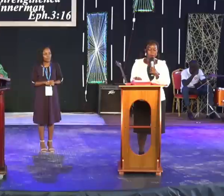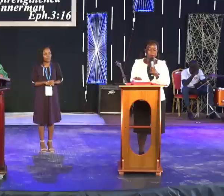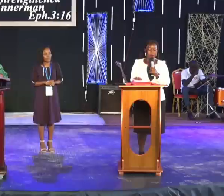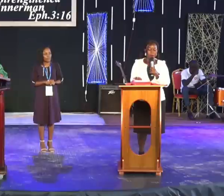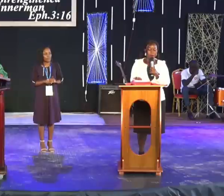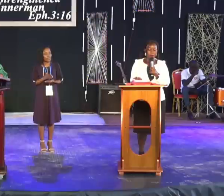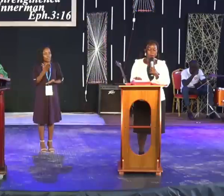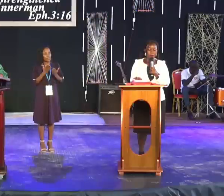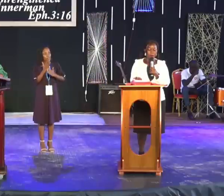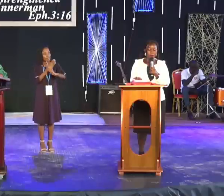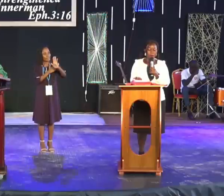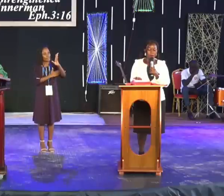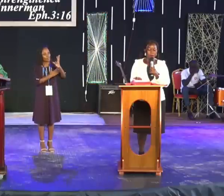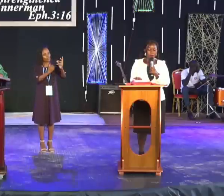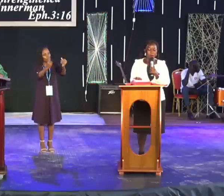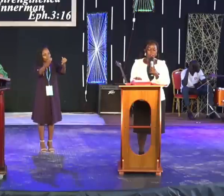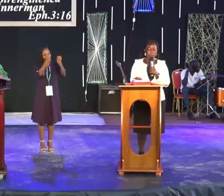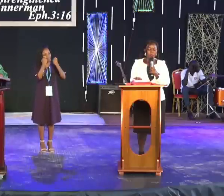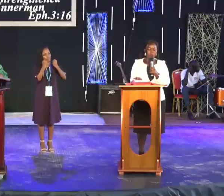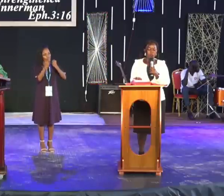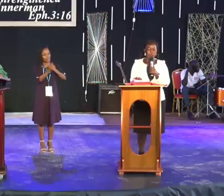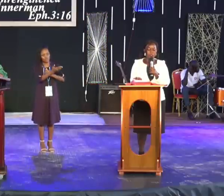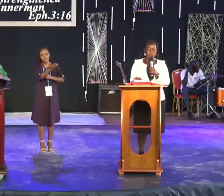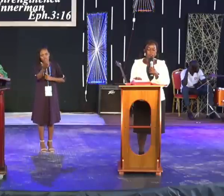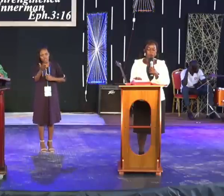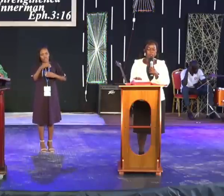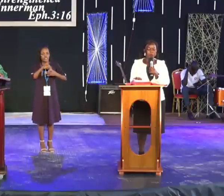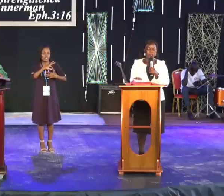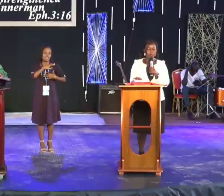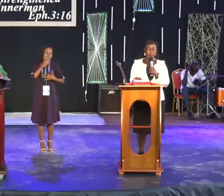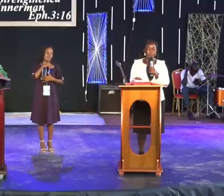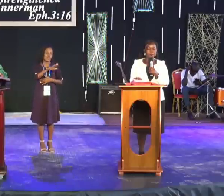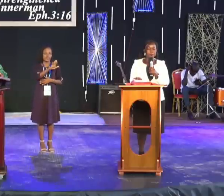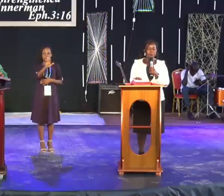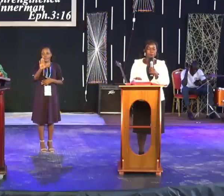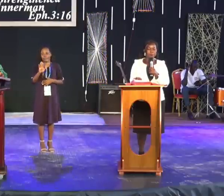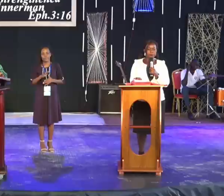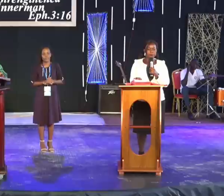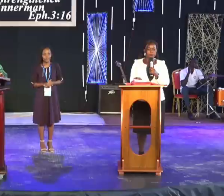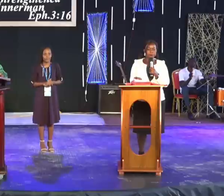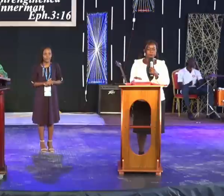Mukama abanyweze muntu wa muwomunda. May the Lord strengthen you in your inner man.